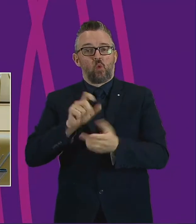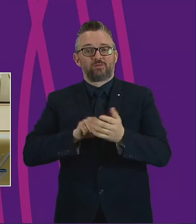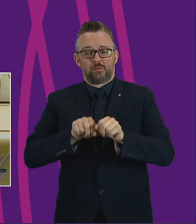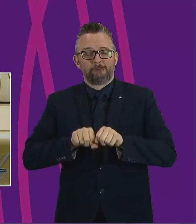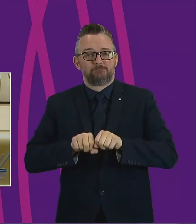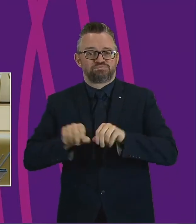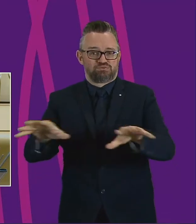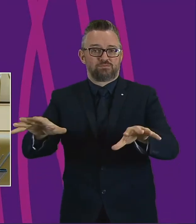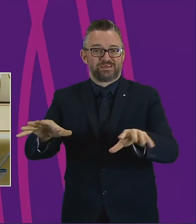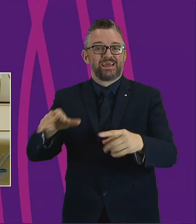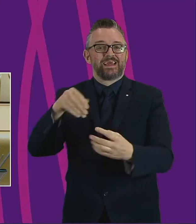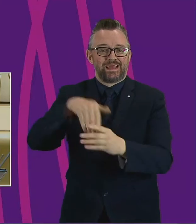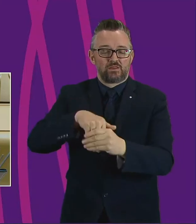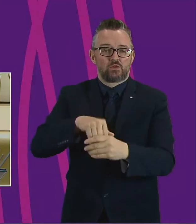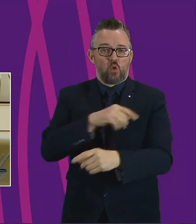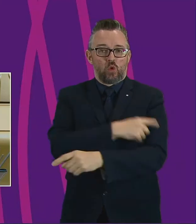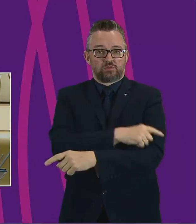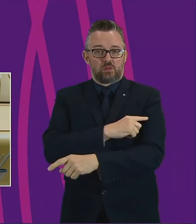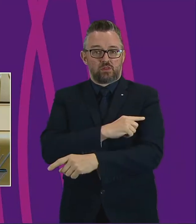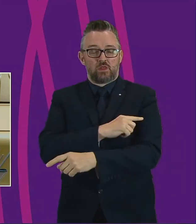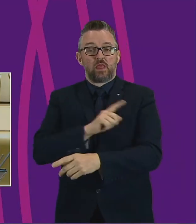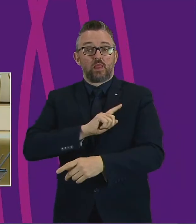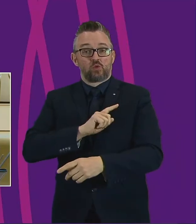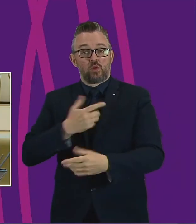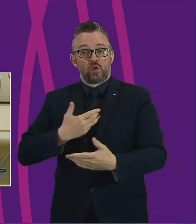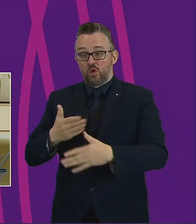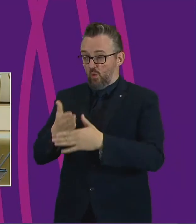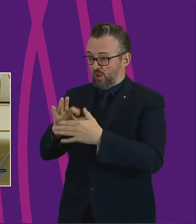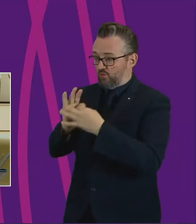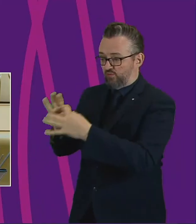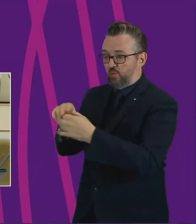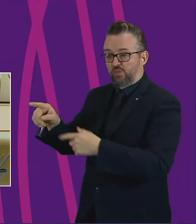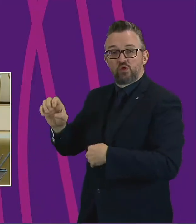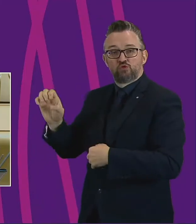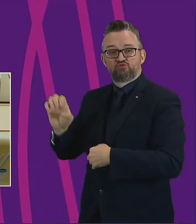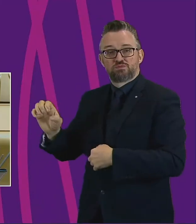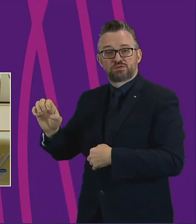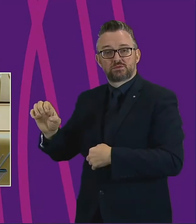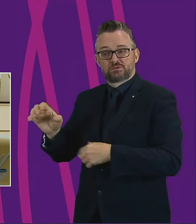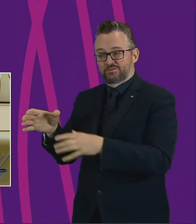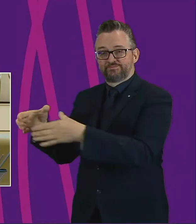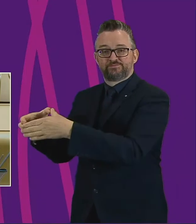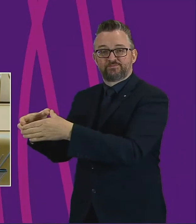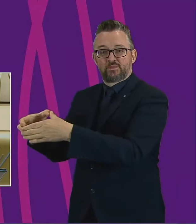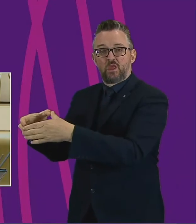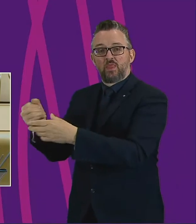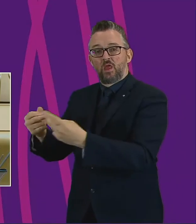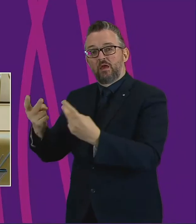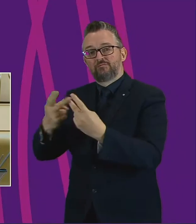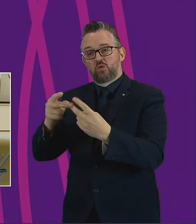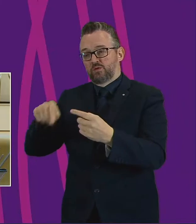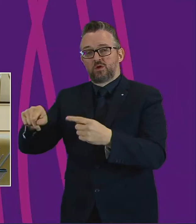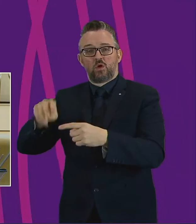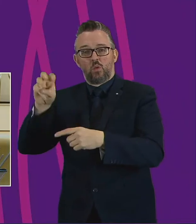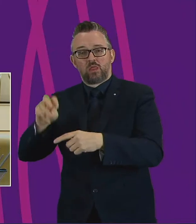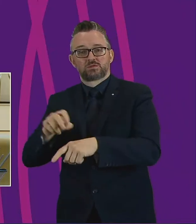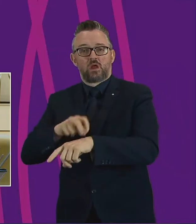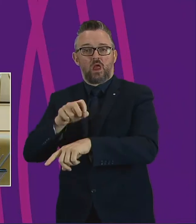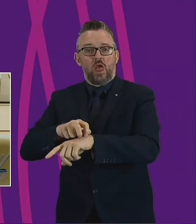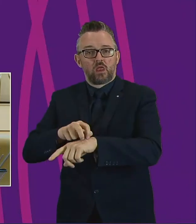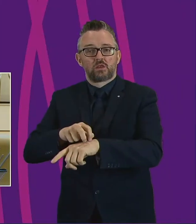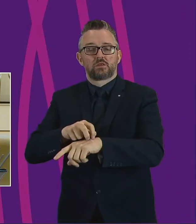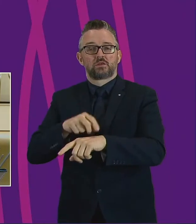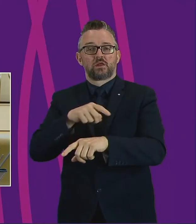setting. That's why we're doing that work with that European body and with our counterparts in the other 4 nations of the UK to reach an